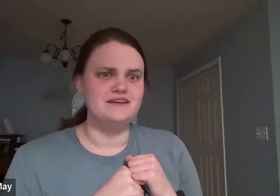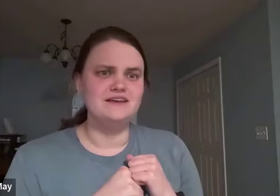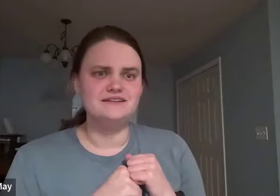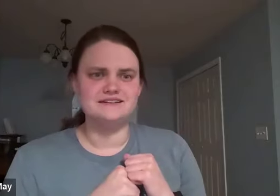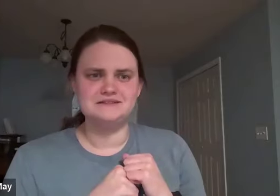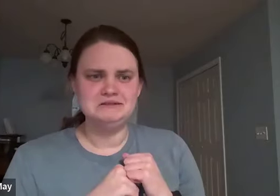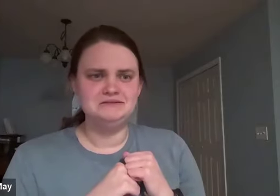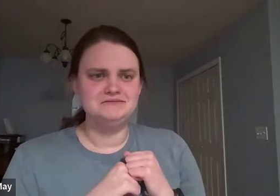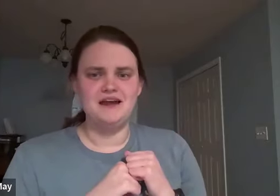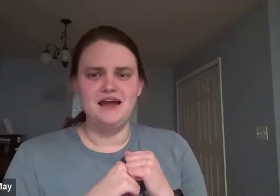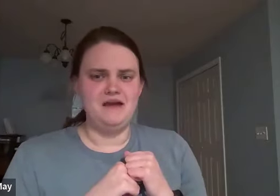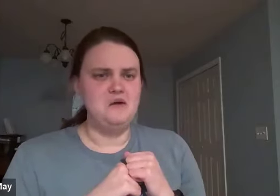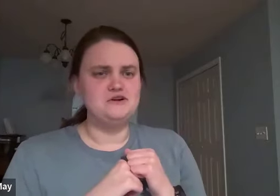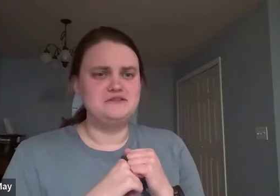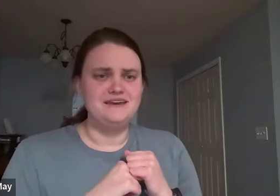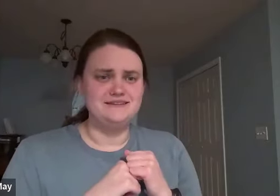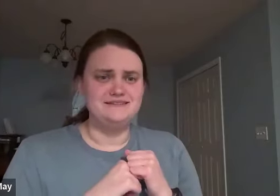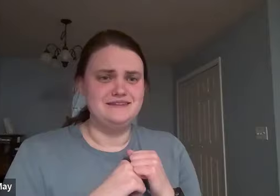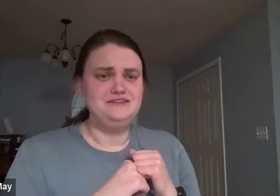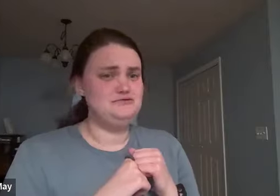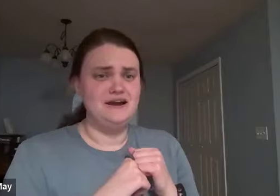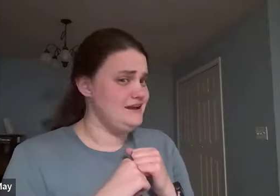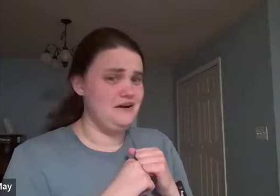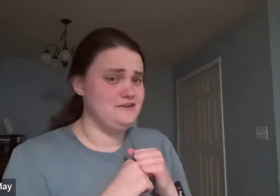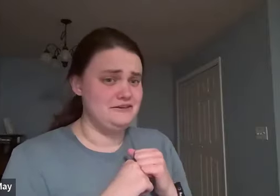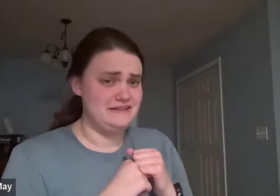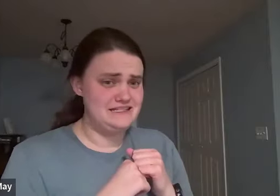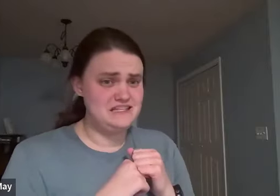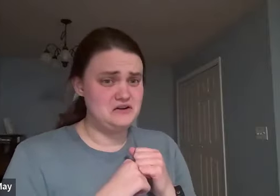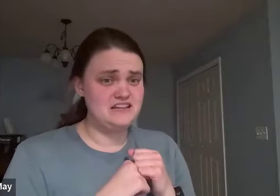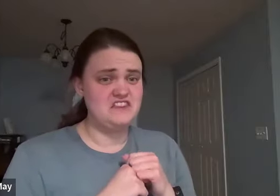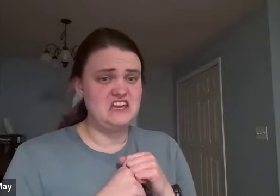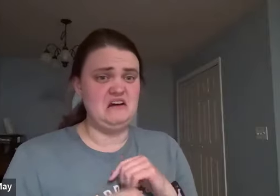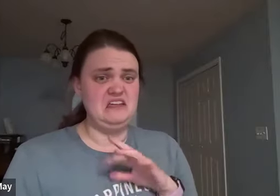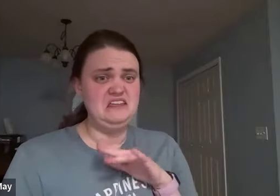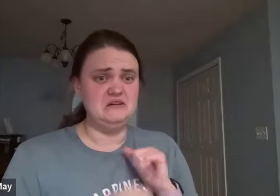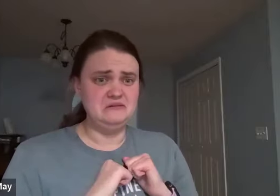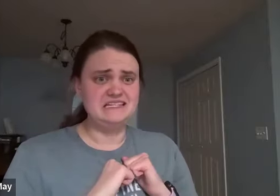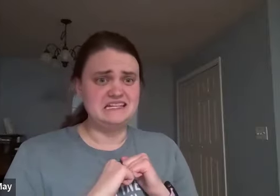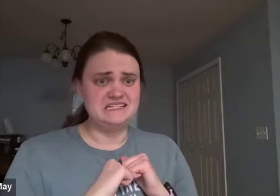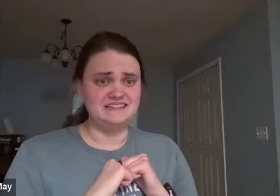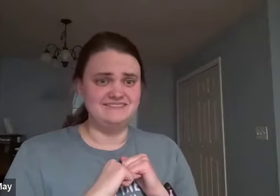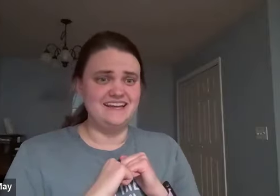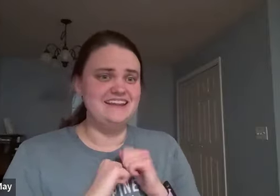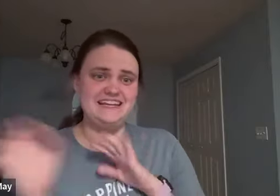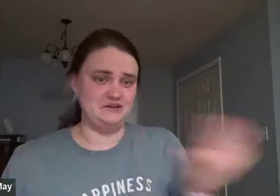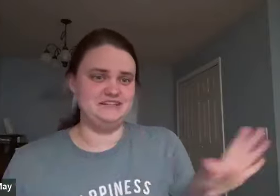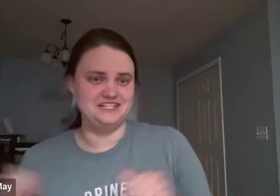then, because I work with kids, they do not like collard green. They see that green stuff and they go, ew, that's nasty. And they don't touch it.